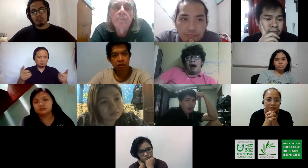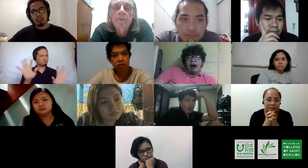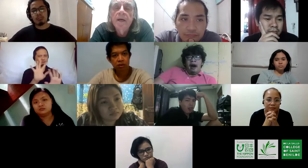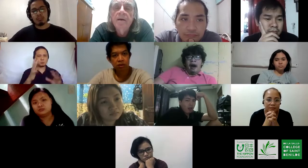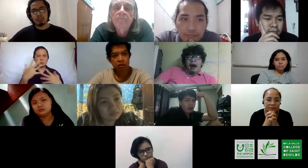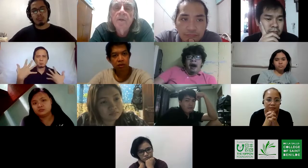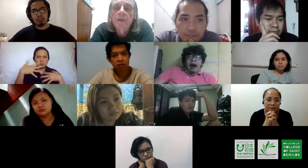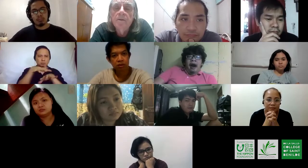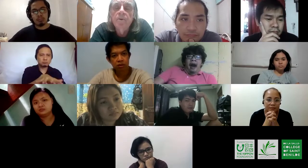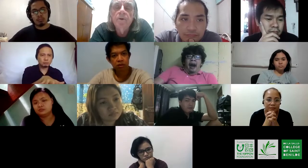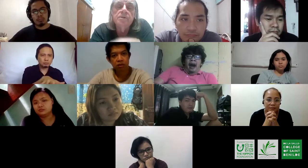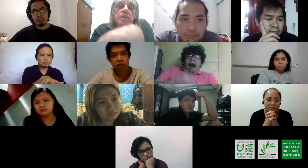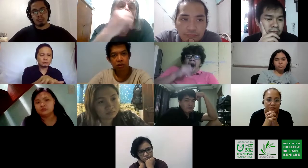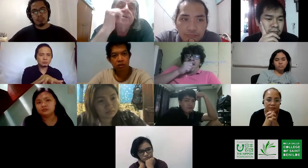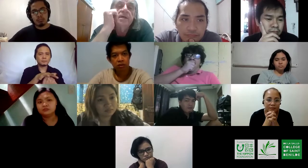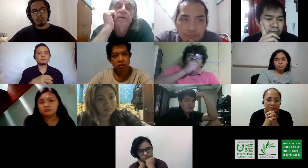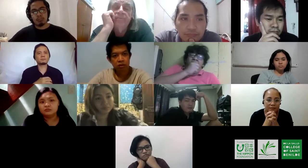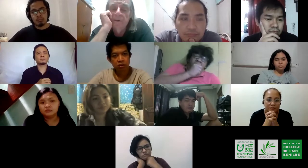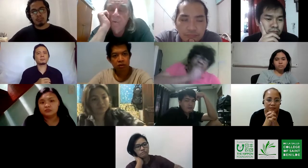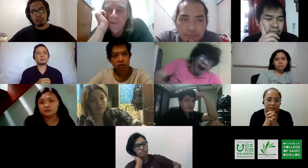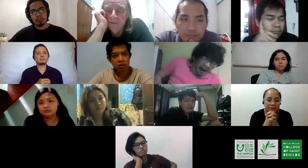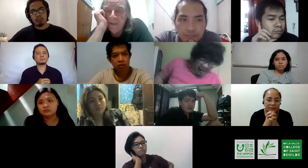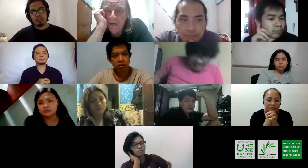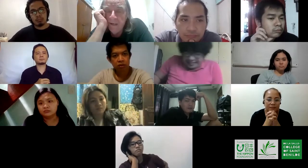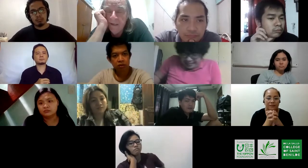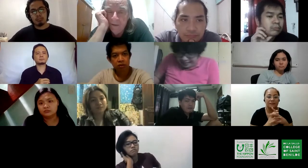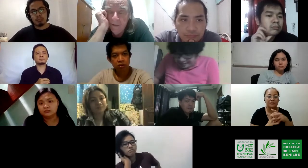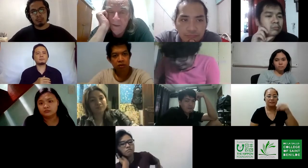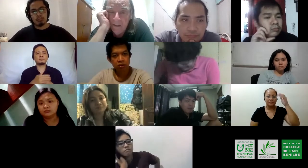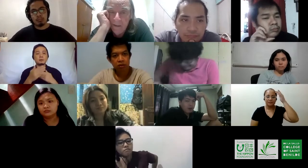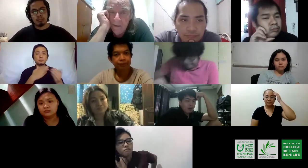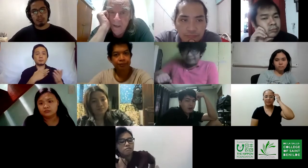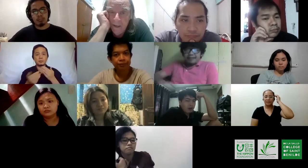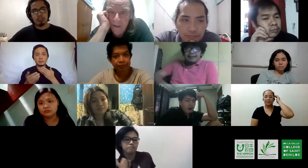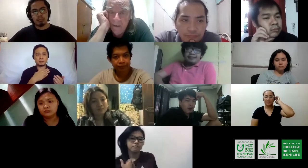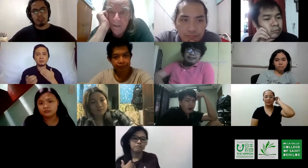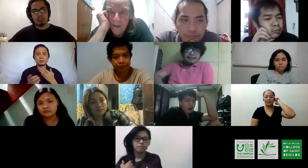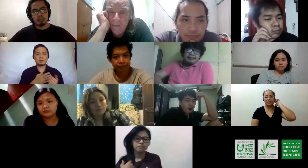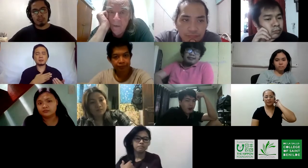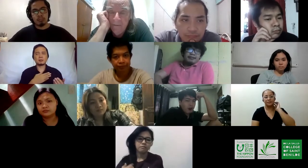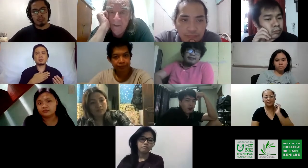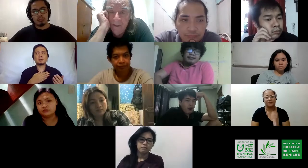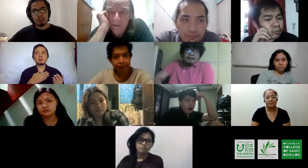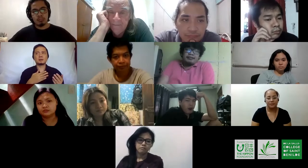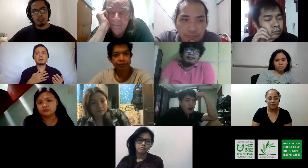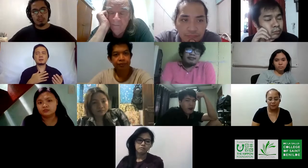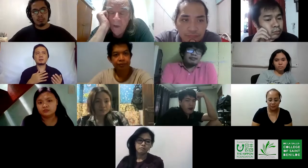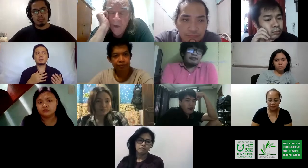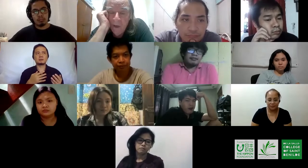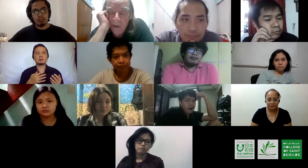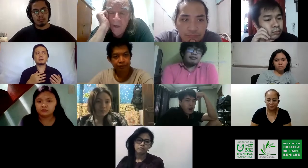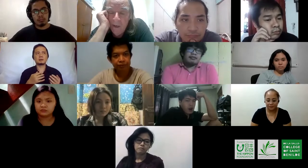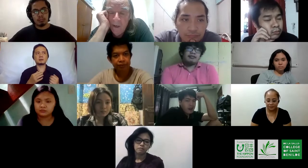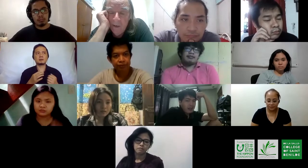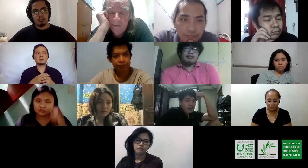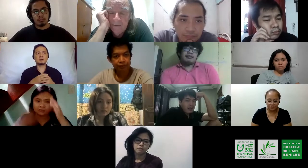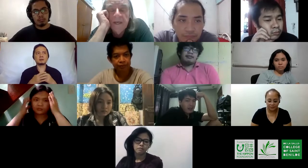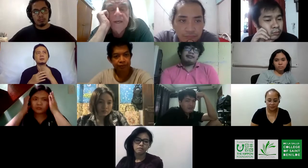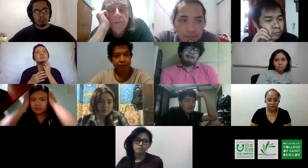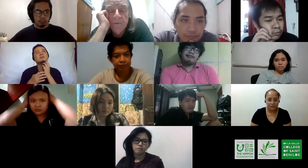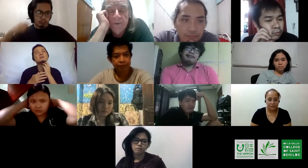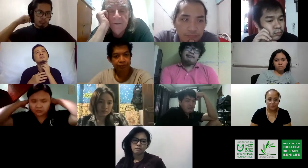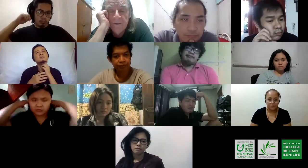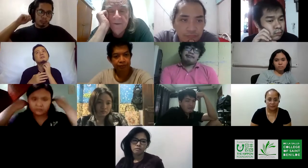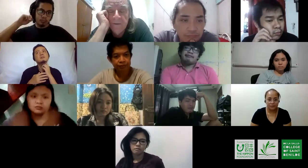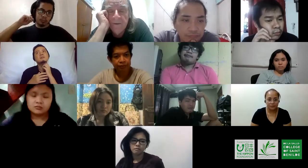Anyway, I'm going to have another person who was deaf and who was at Gallaudet during the time of the